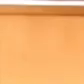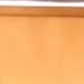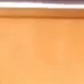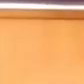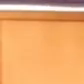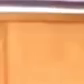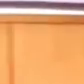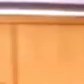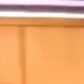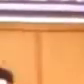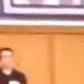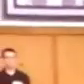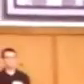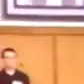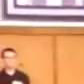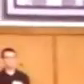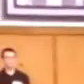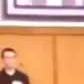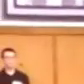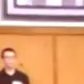that seed of hope